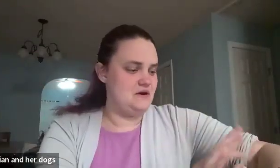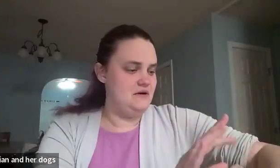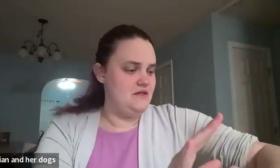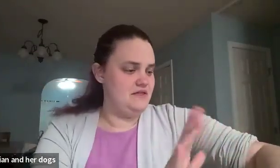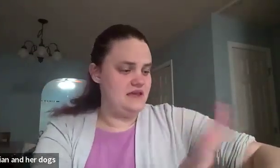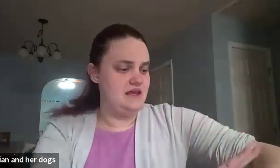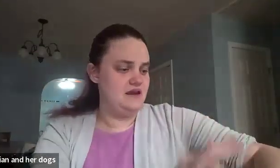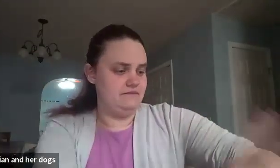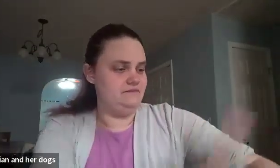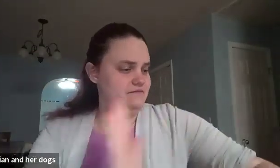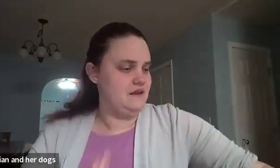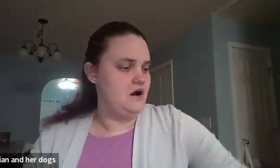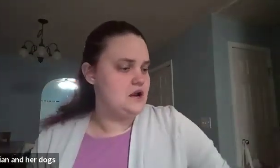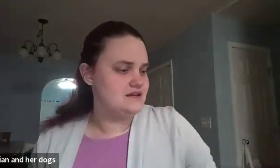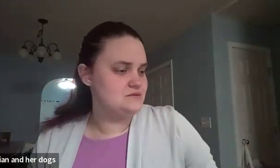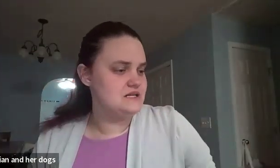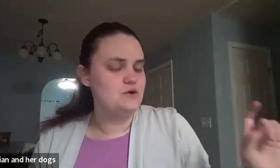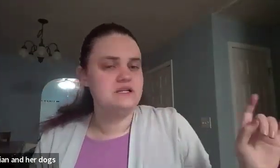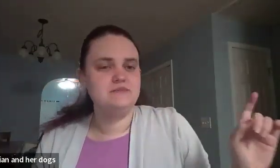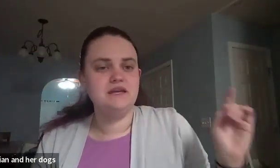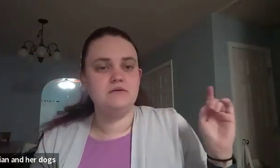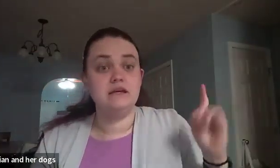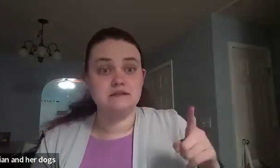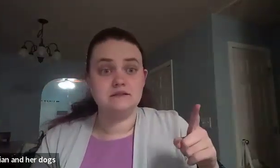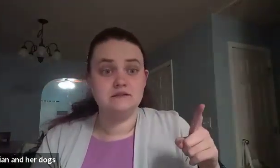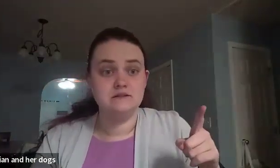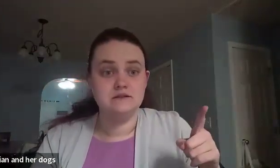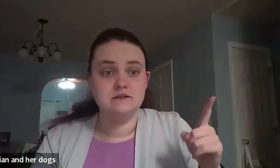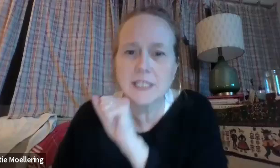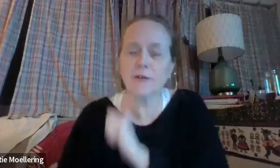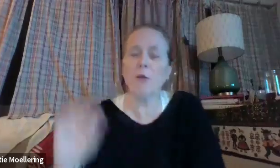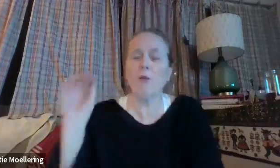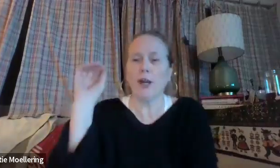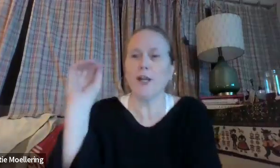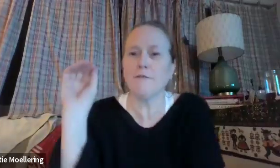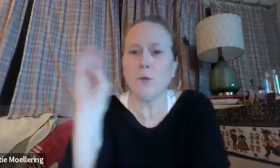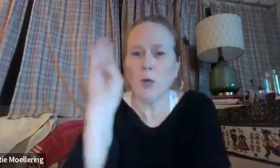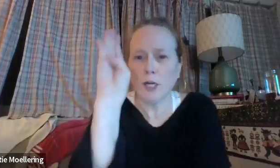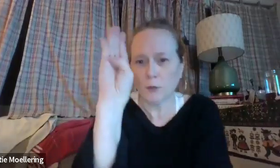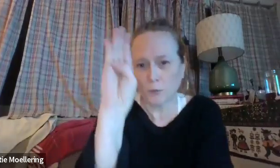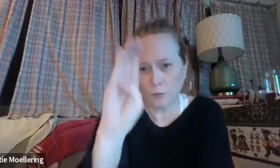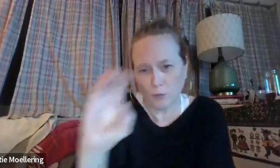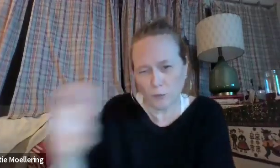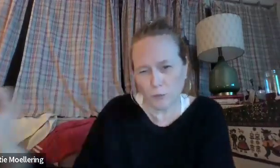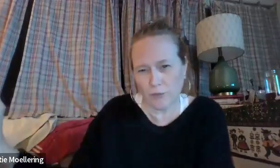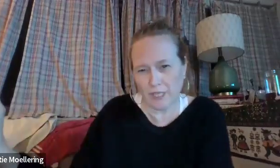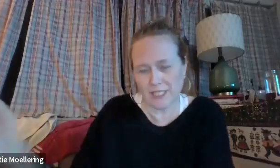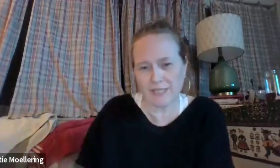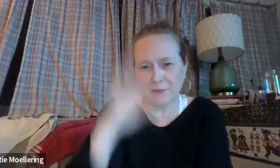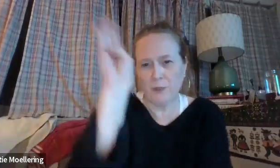So then our next one is going to be yes. Is there a word for this for when